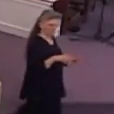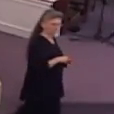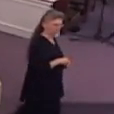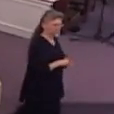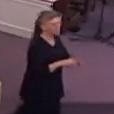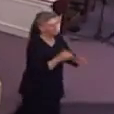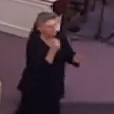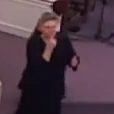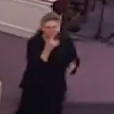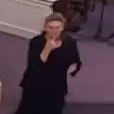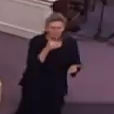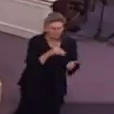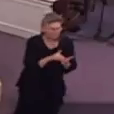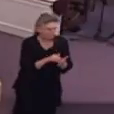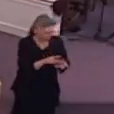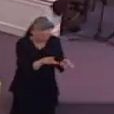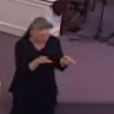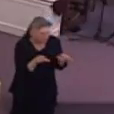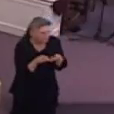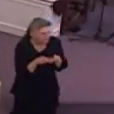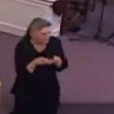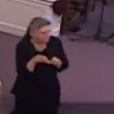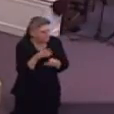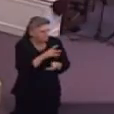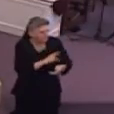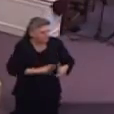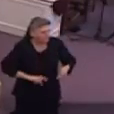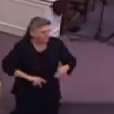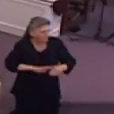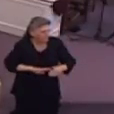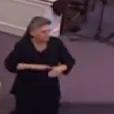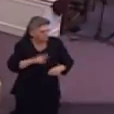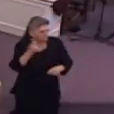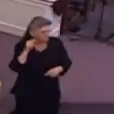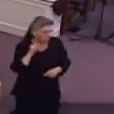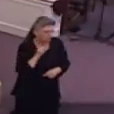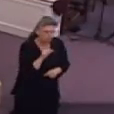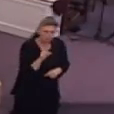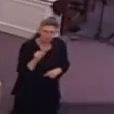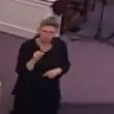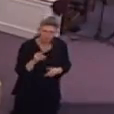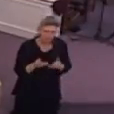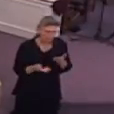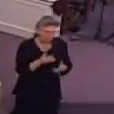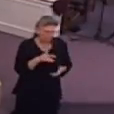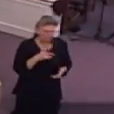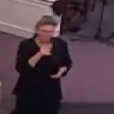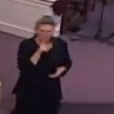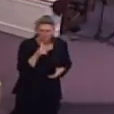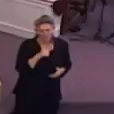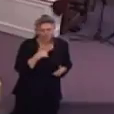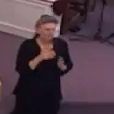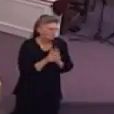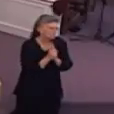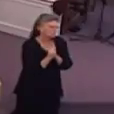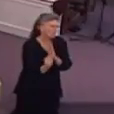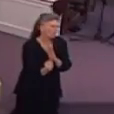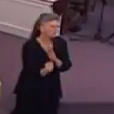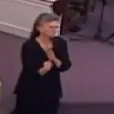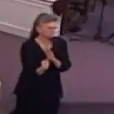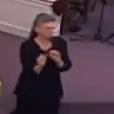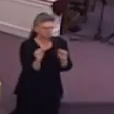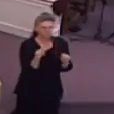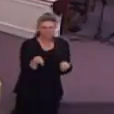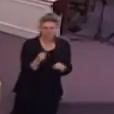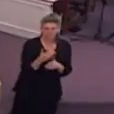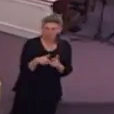But I'd like to say again that there's a place in the kingdom for you. You may feel like you don't have all the talents and skills and the